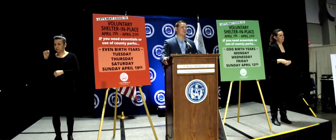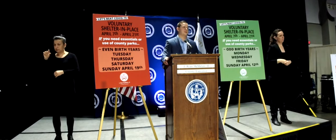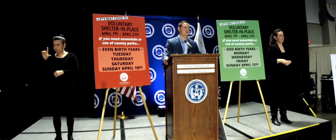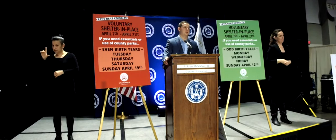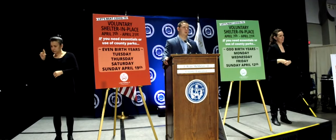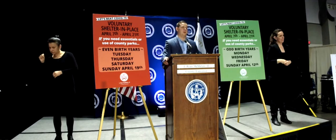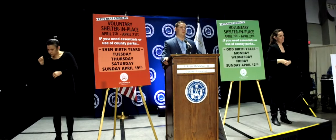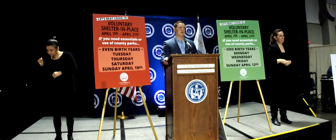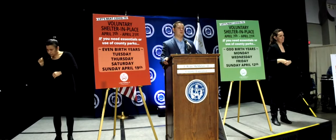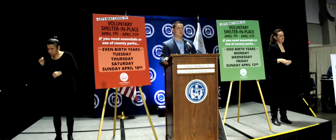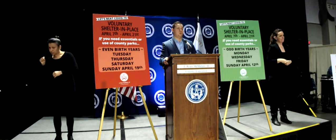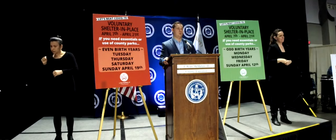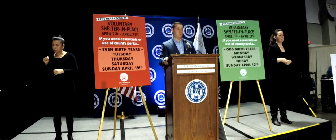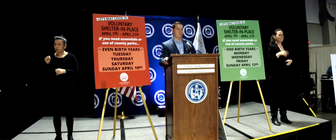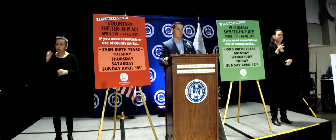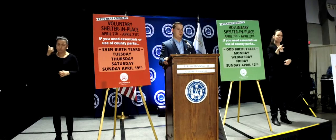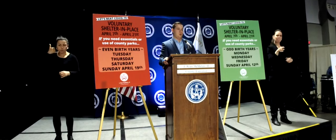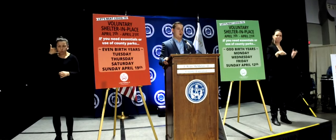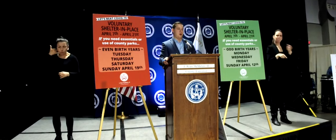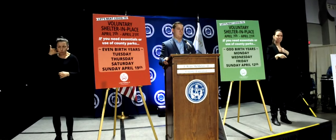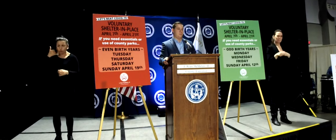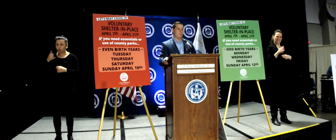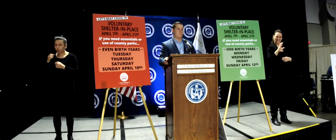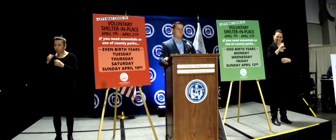you activity, right? And it shows you